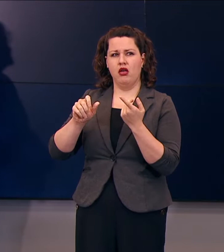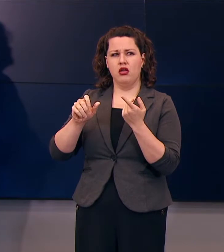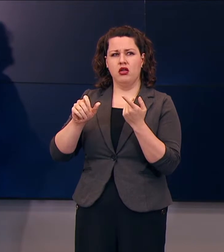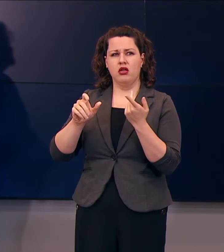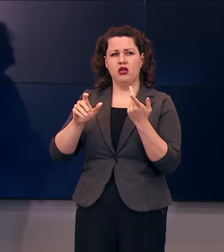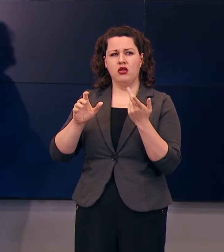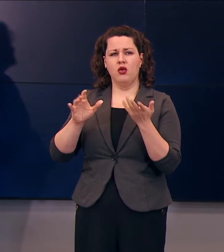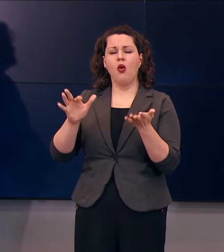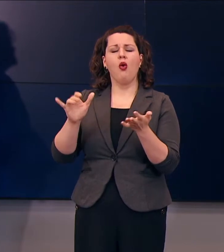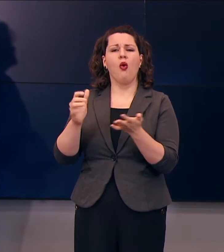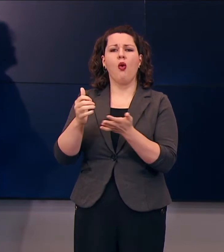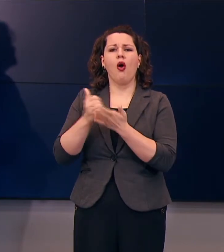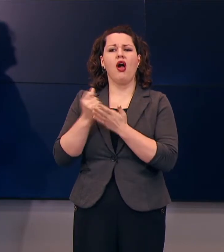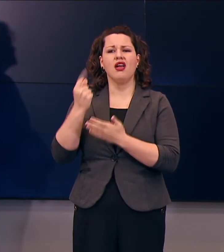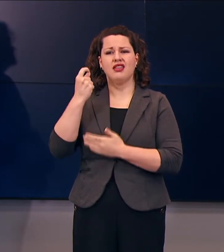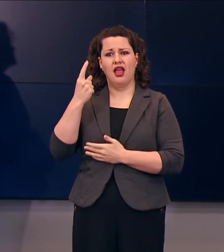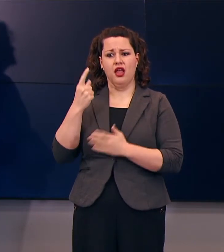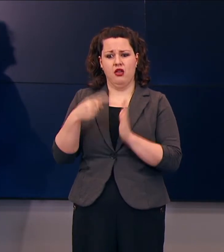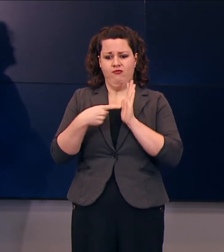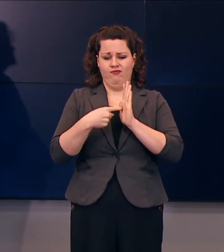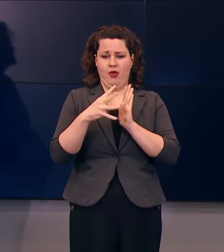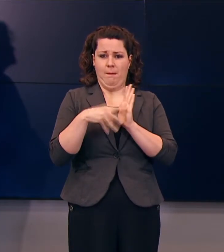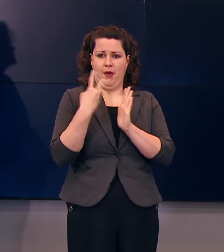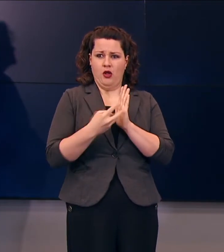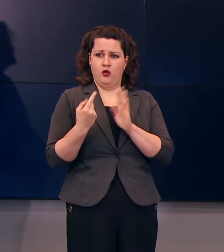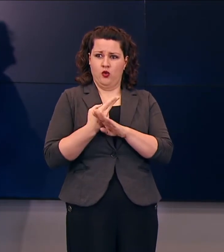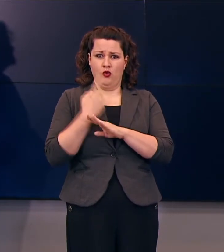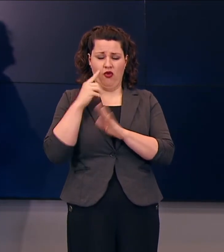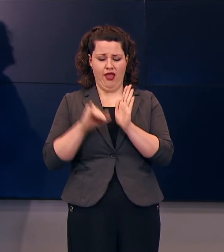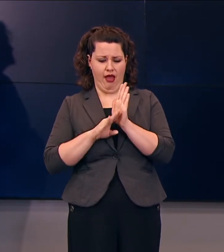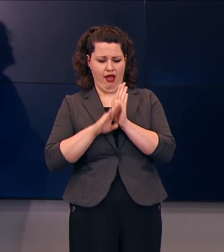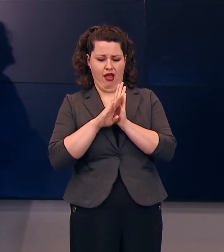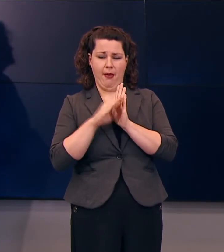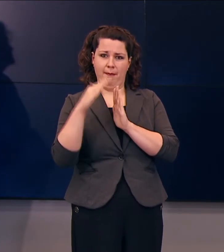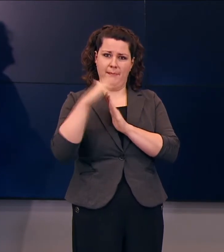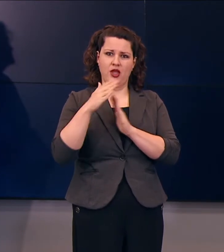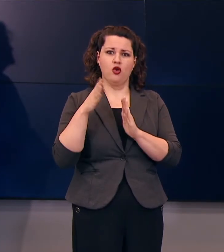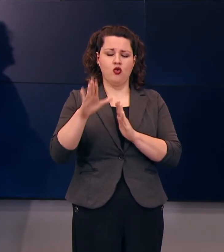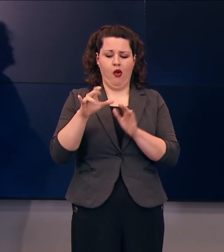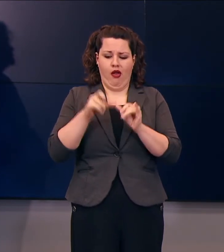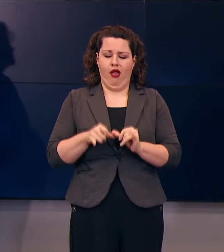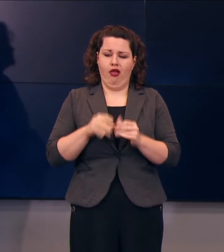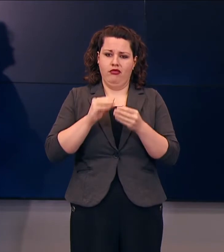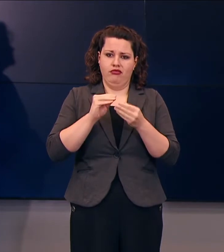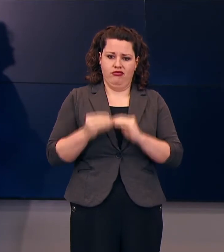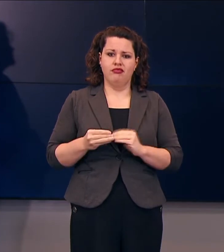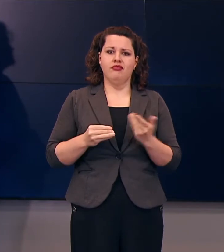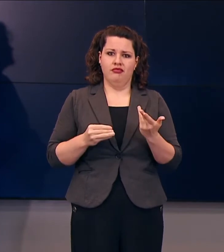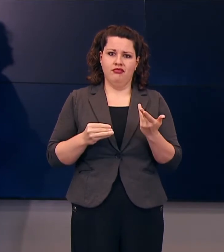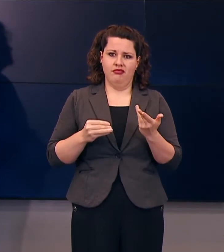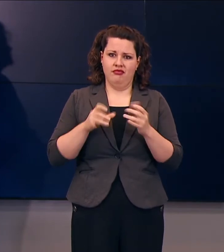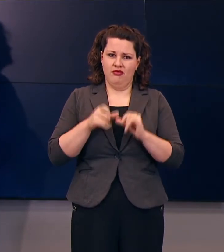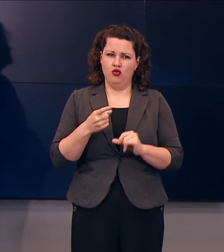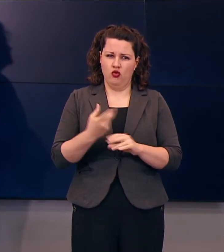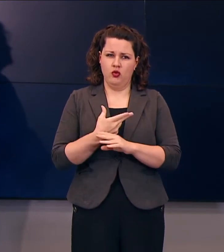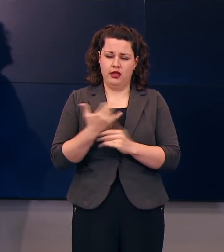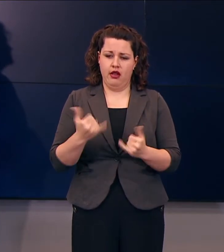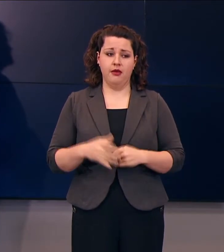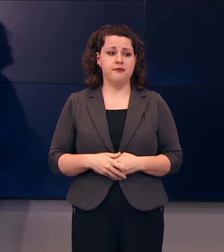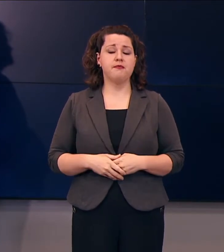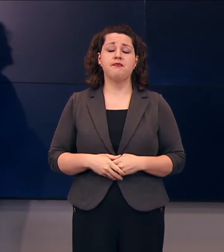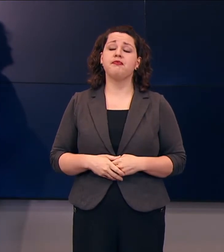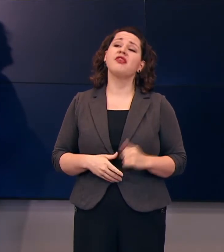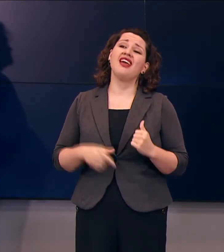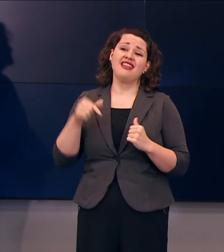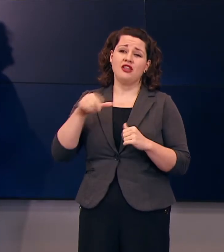like, what models are being used now for this peak and, like, what that underlying information is? So these are conversations that have been ongoing for quite some